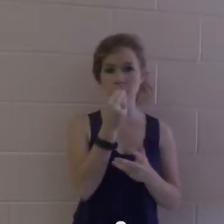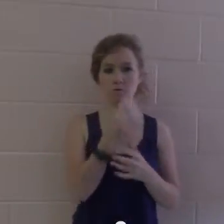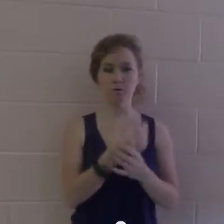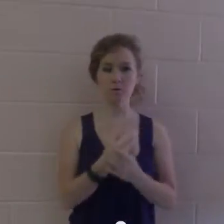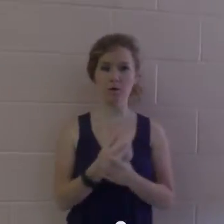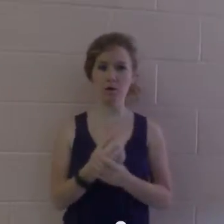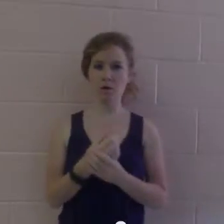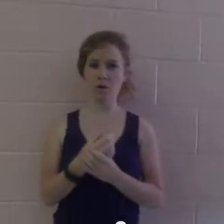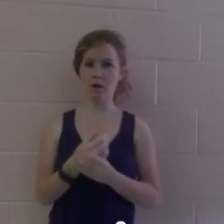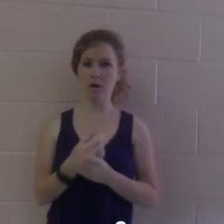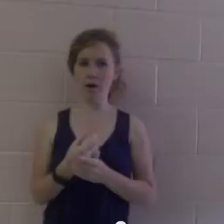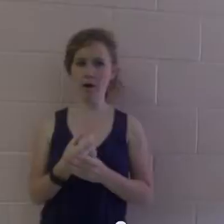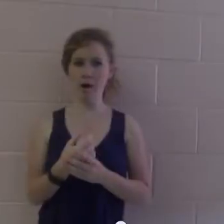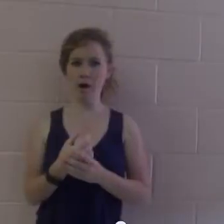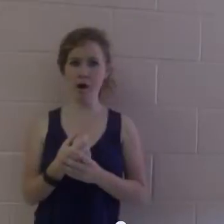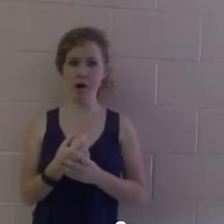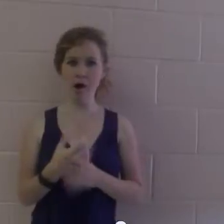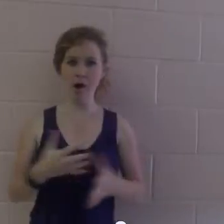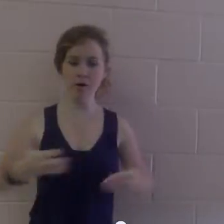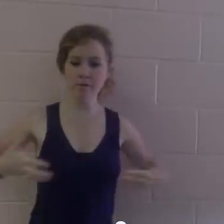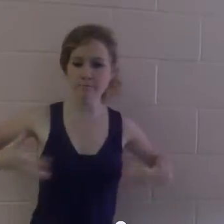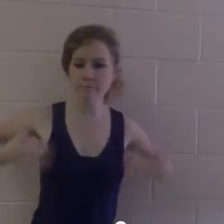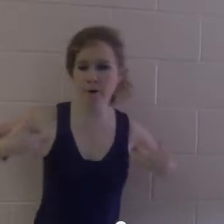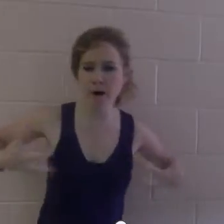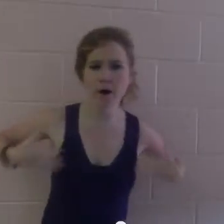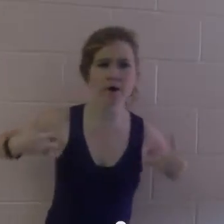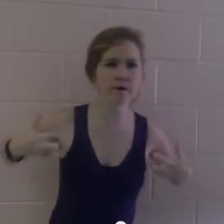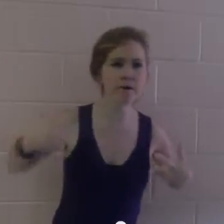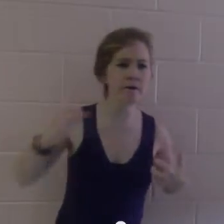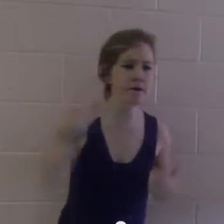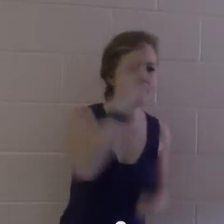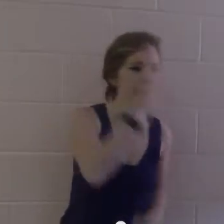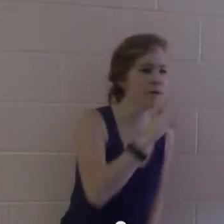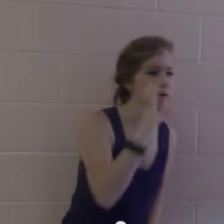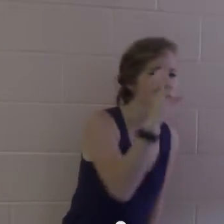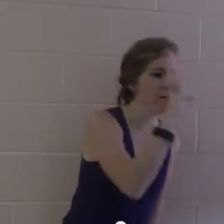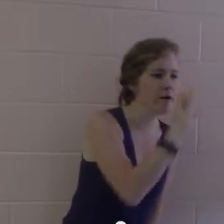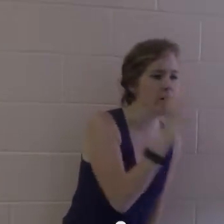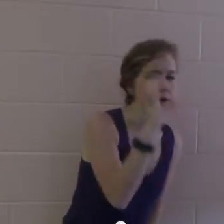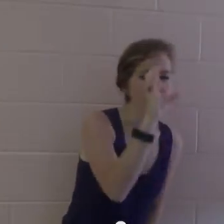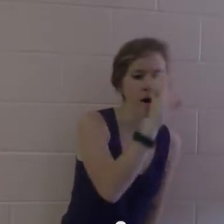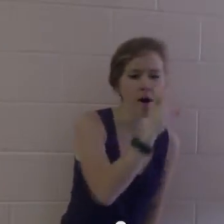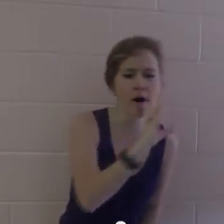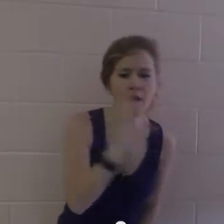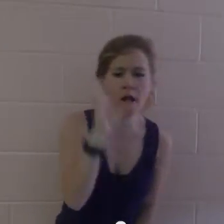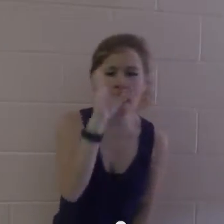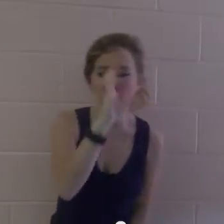our monkey story. And they're hungry. And so they're searching